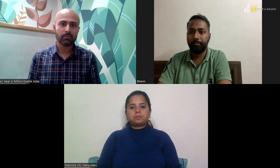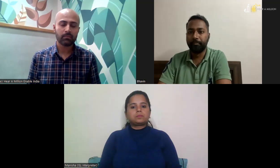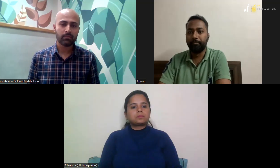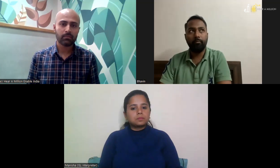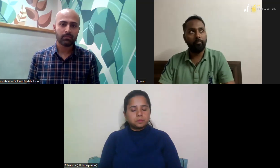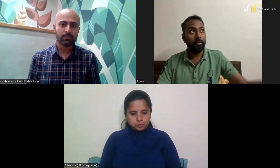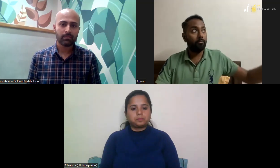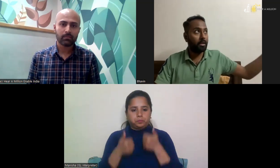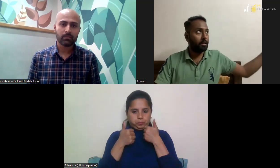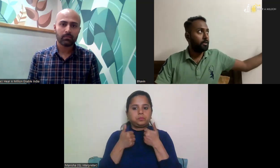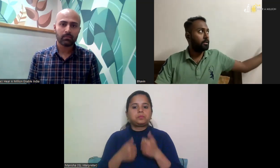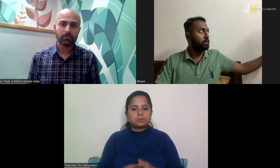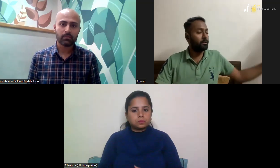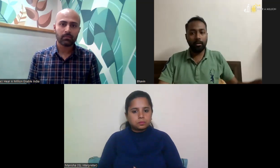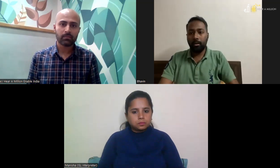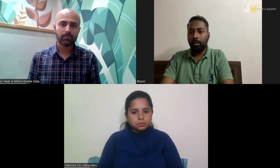Okay. Ah,